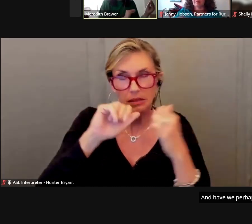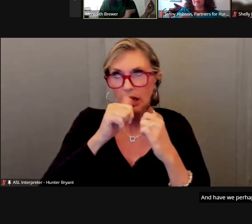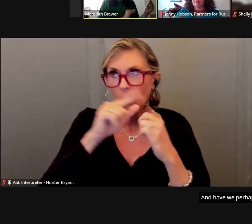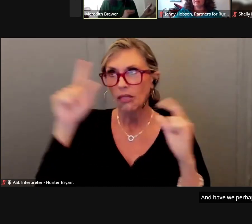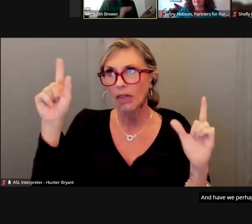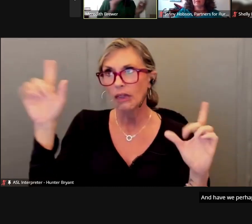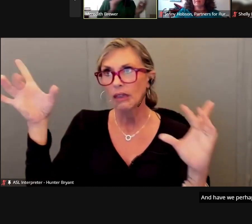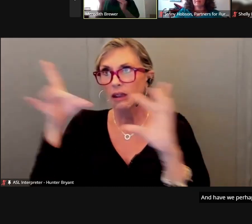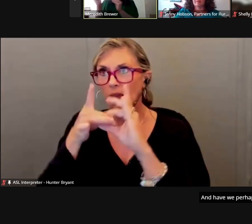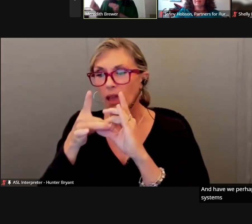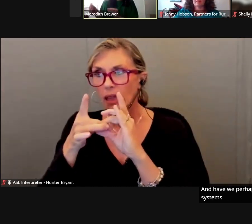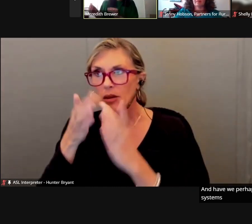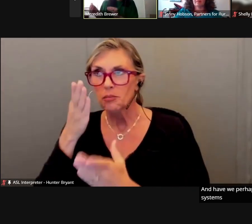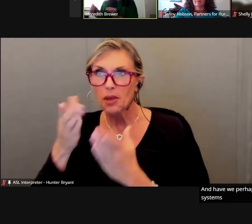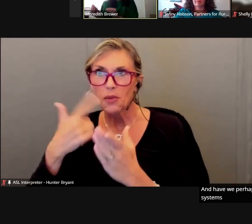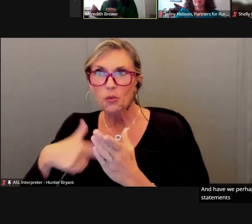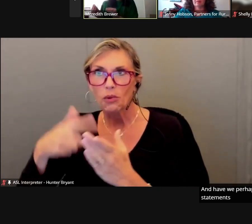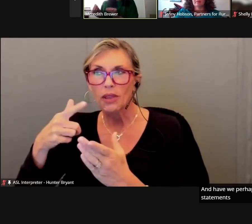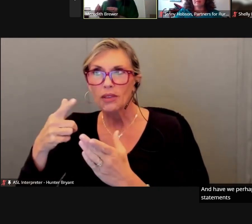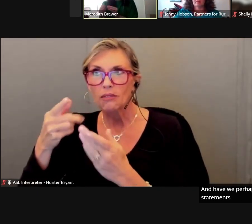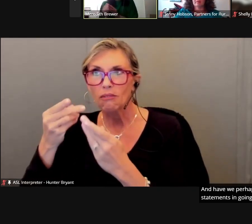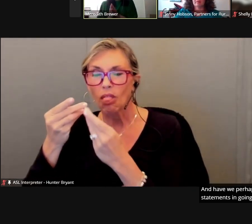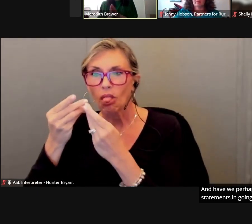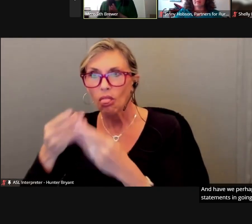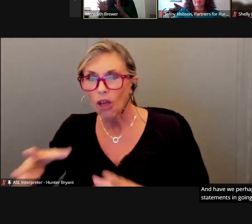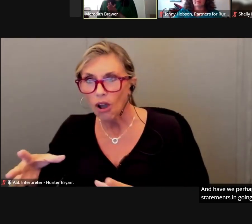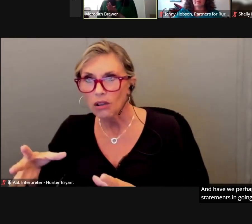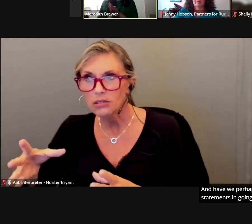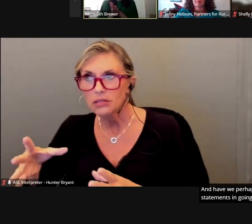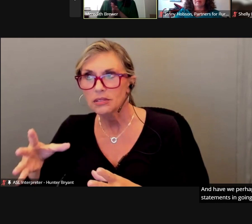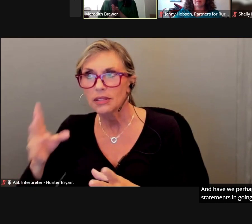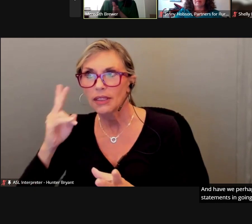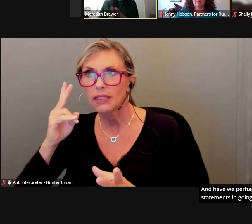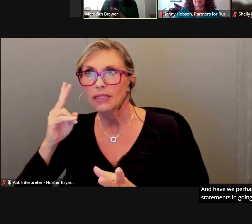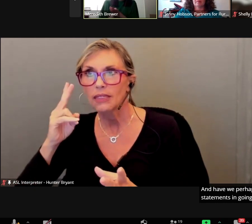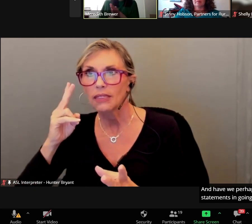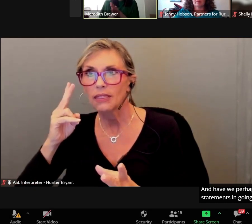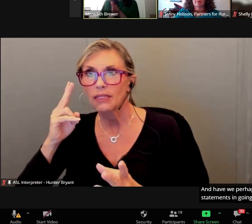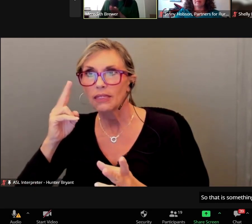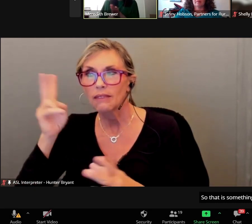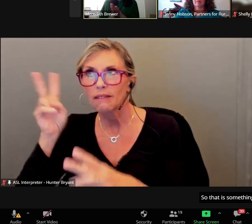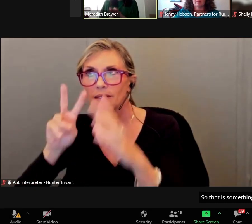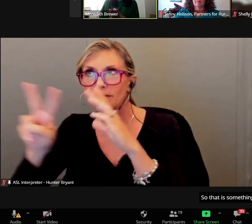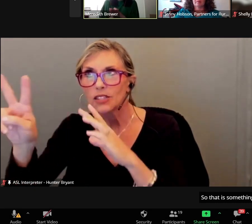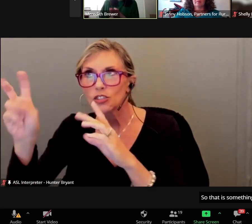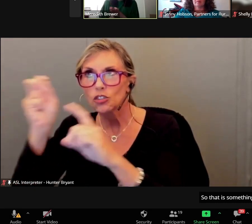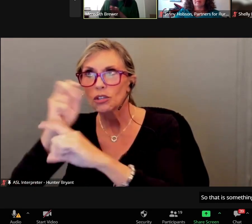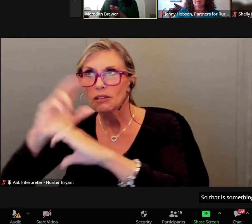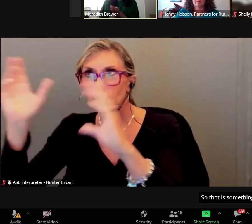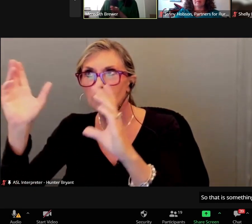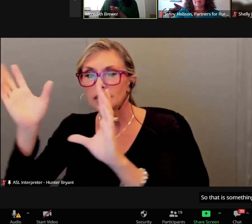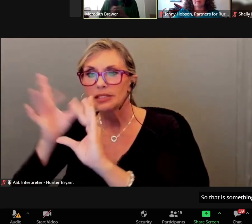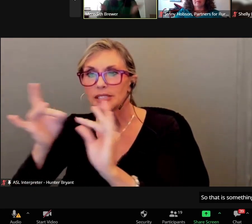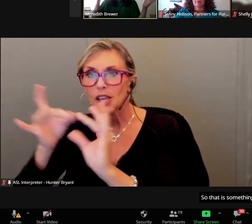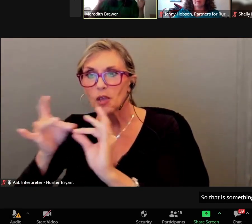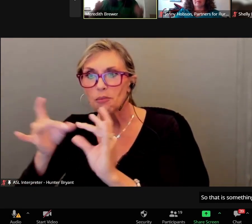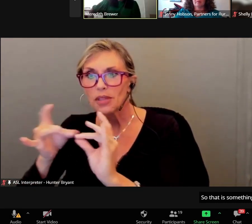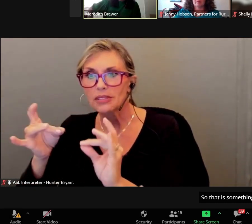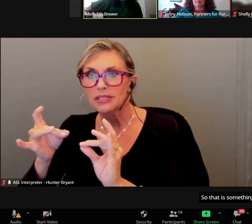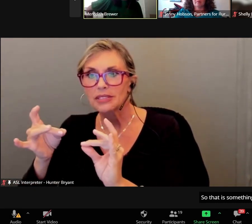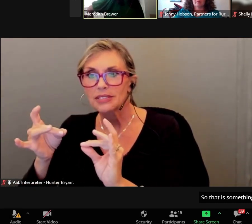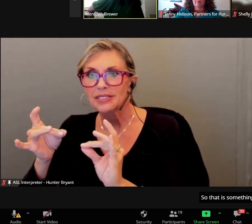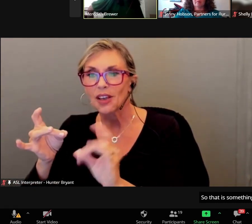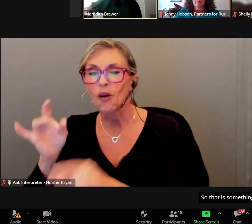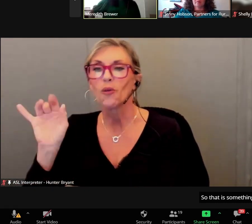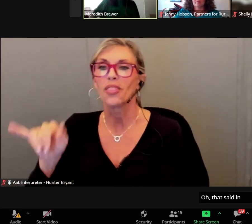vision statements in going to the 3 big ideas? So that is something that Audrey and I plan to, oh, that's Edna's tool. Perfect.